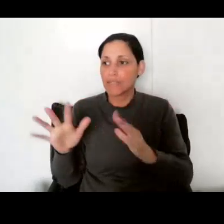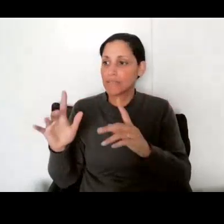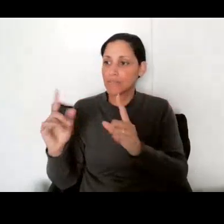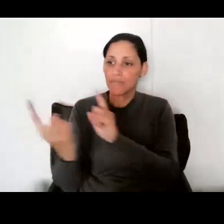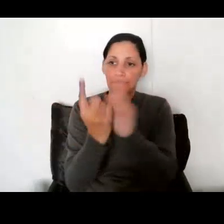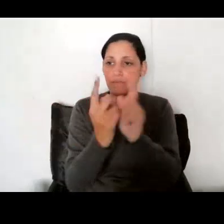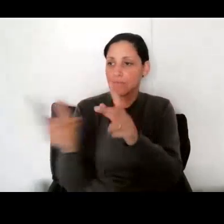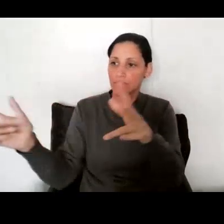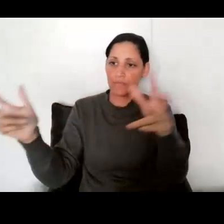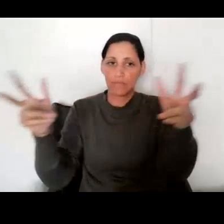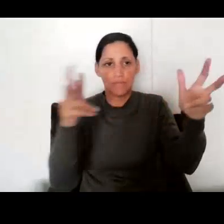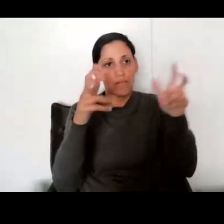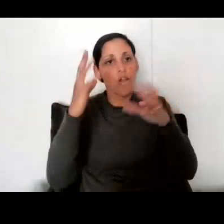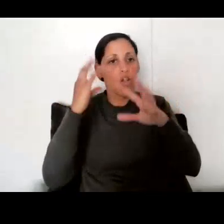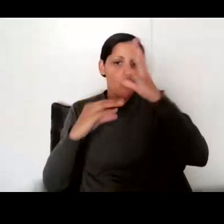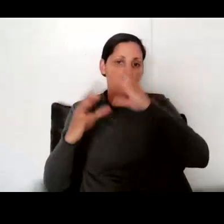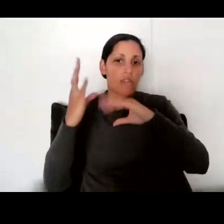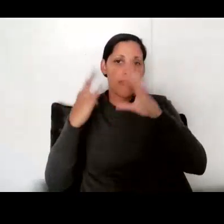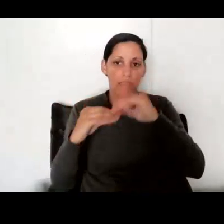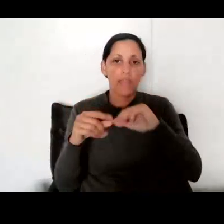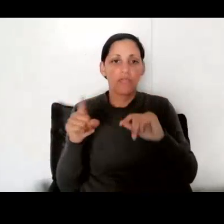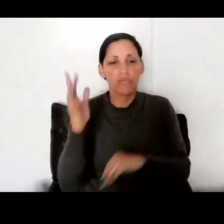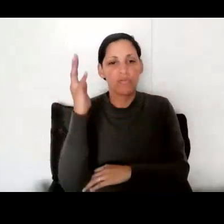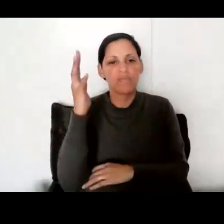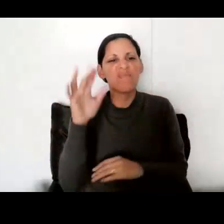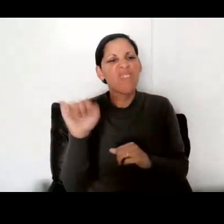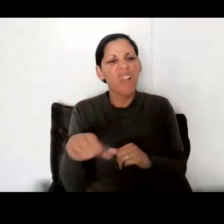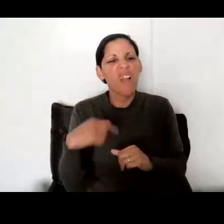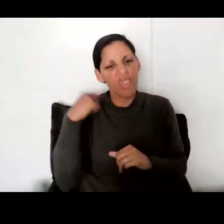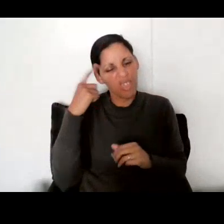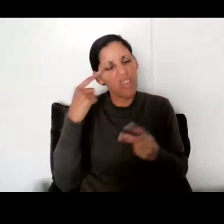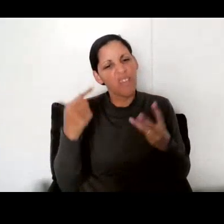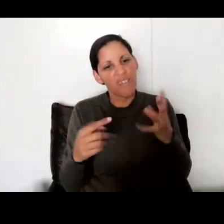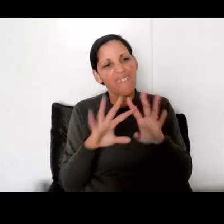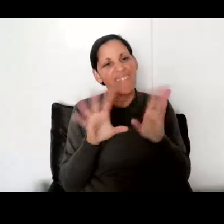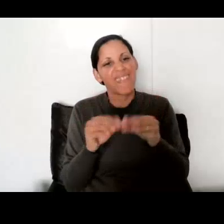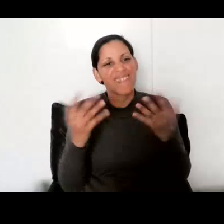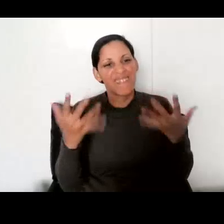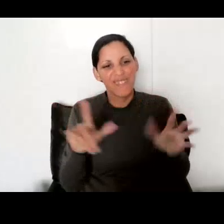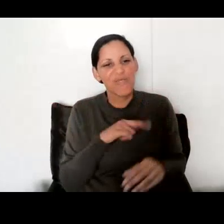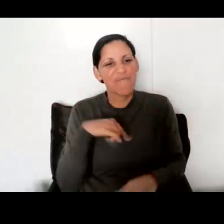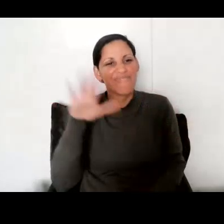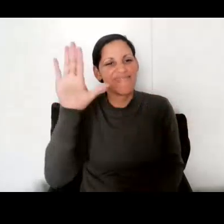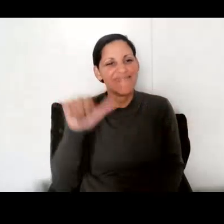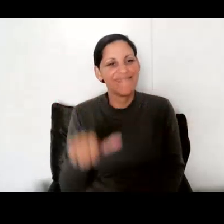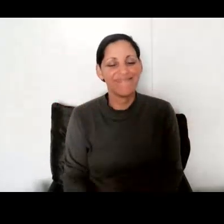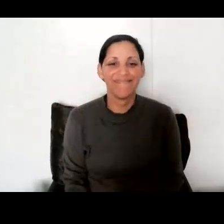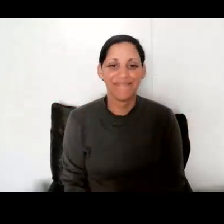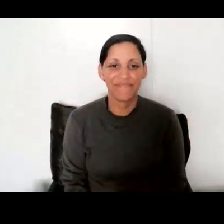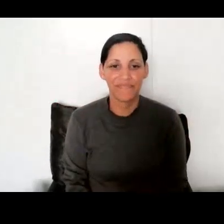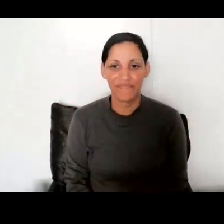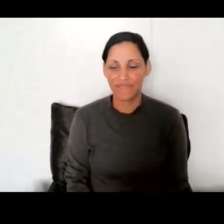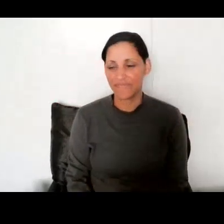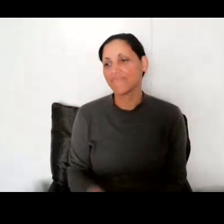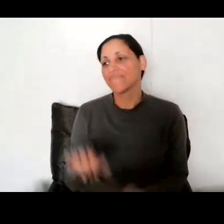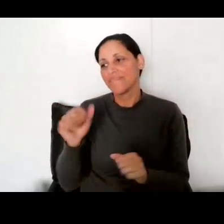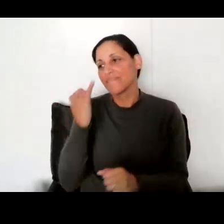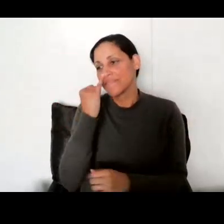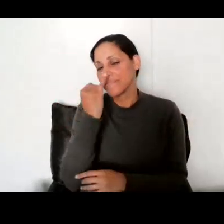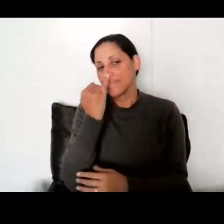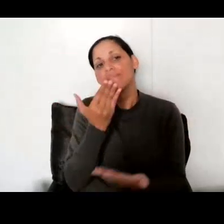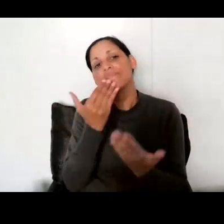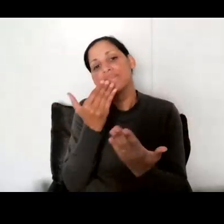also did mention. And then I think she did say everything. So that's why I put my hand down. Thanks. And it's very, very,